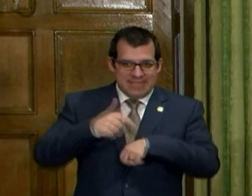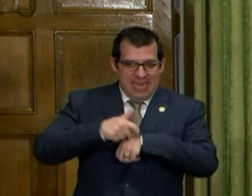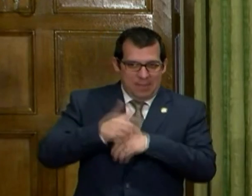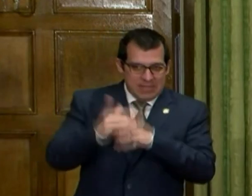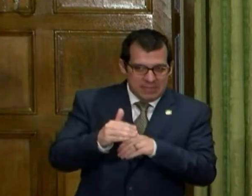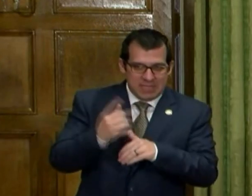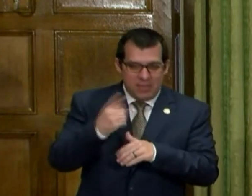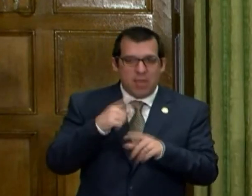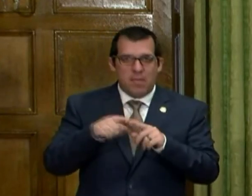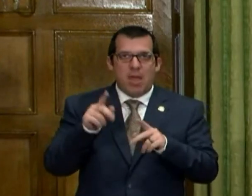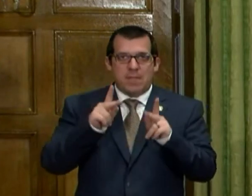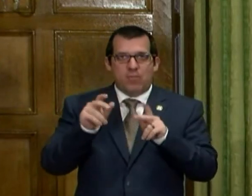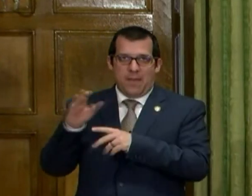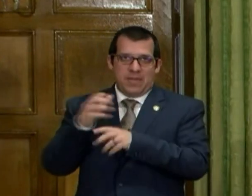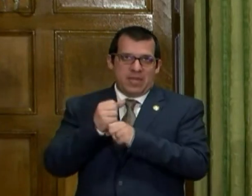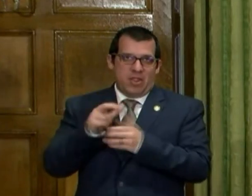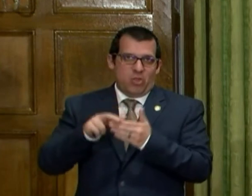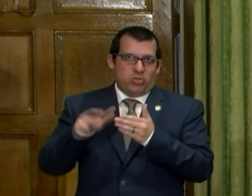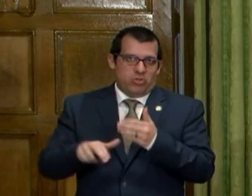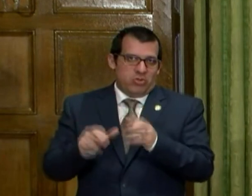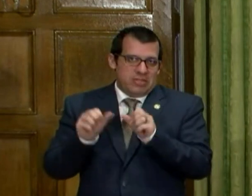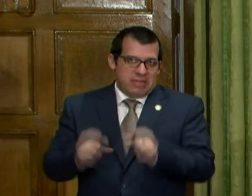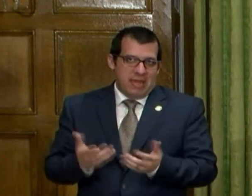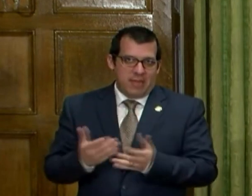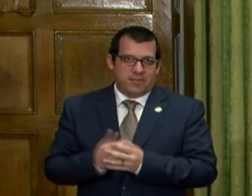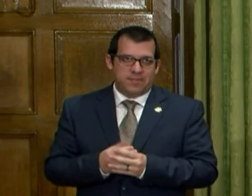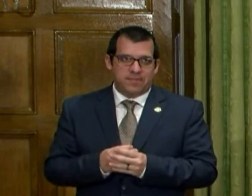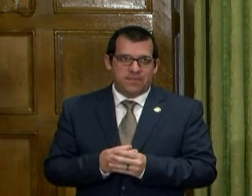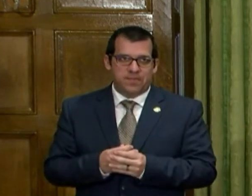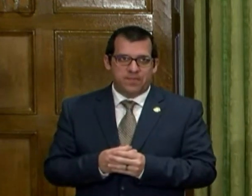But people can send those off to a commercial adults.